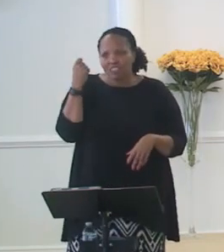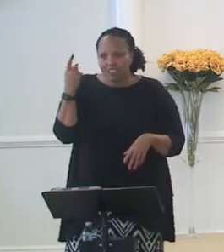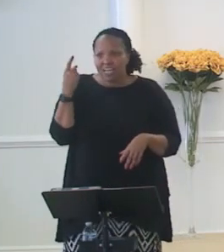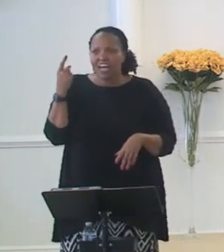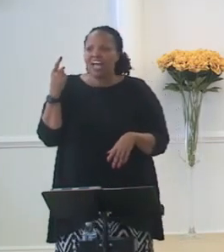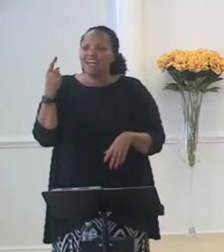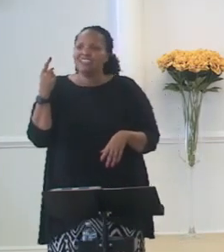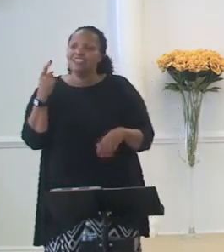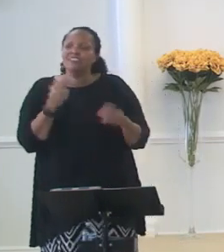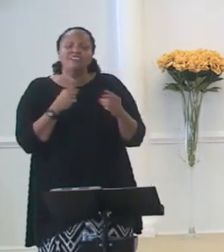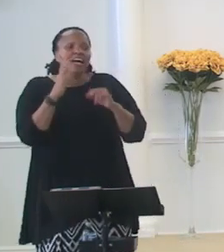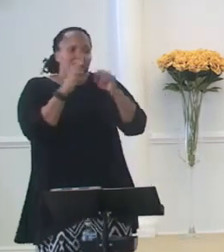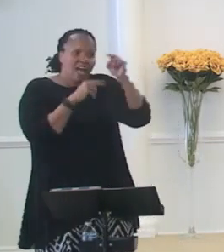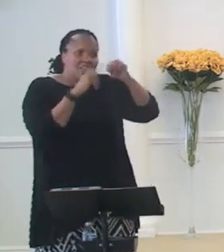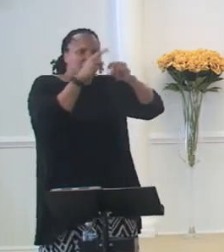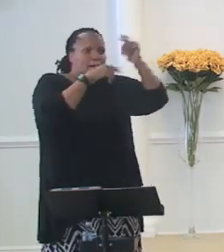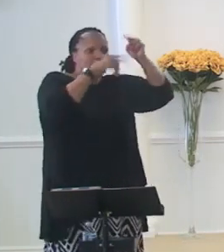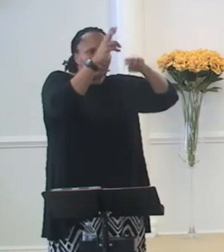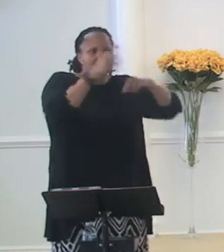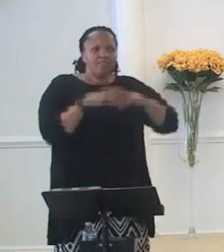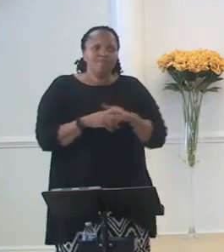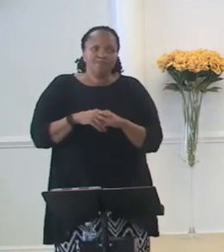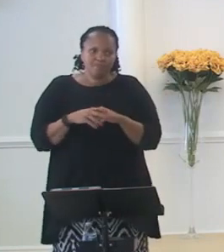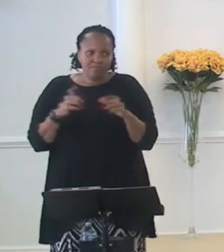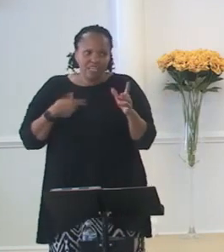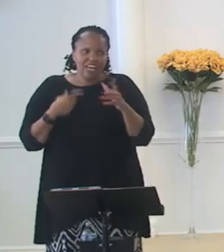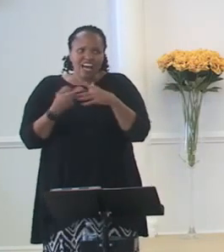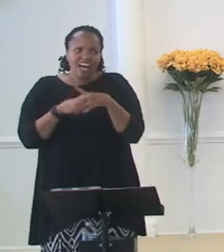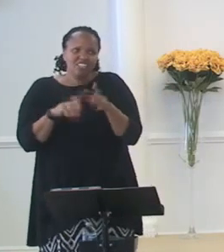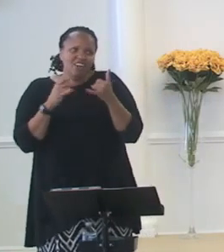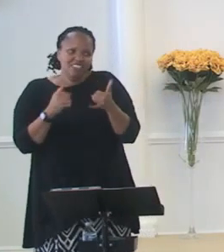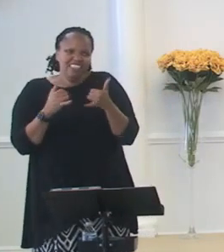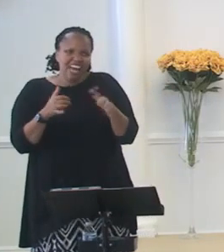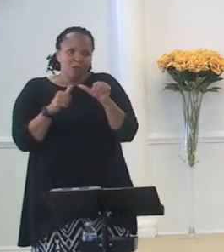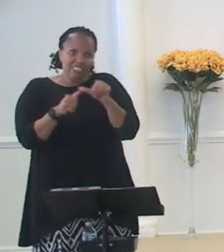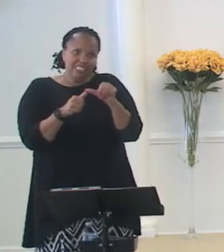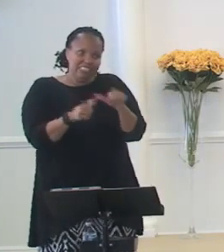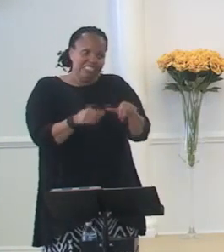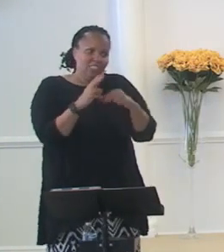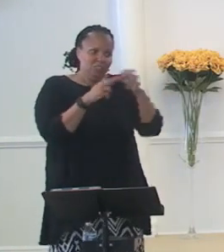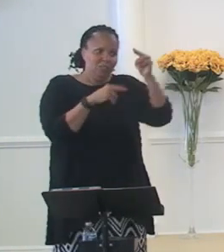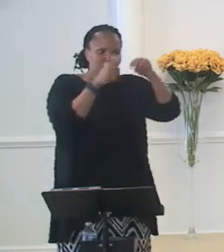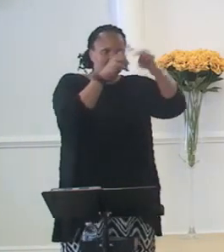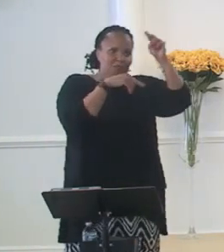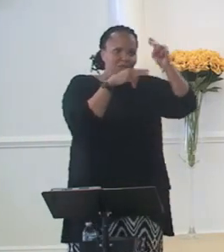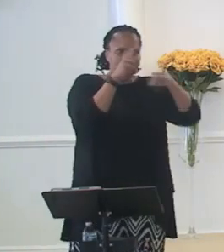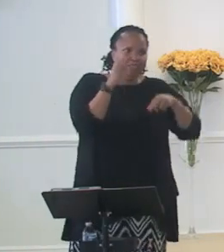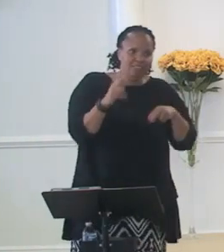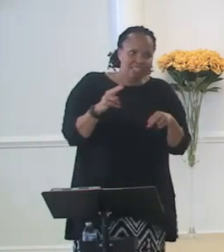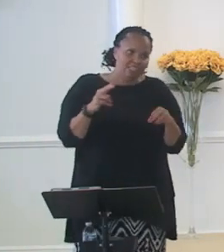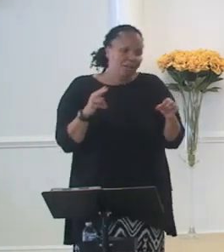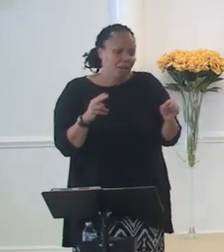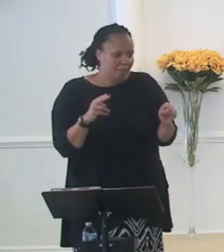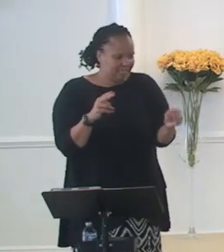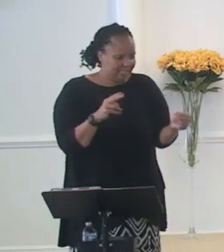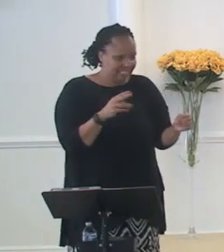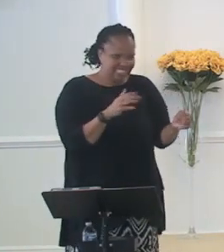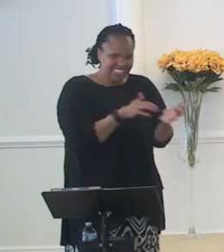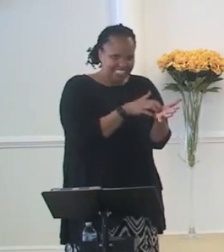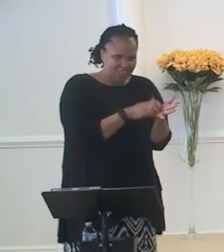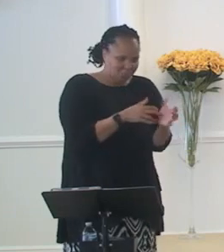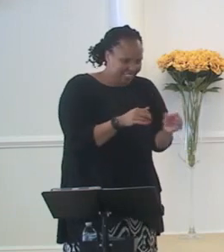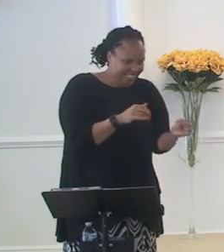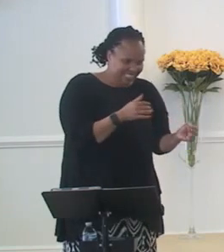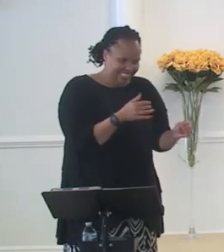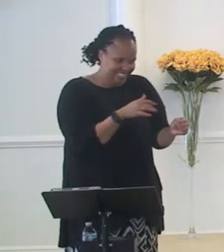the integrity of the structure, I begin to now continue building. I continue to build up something that